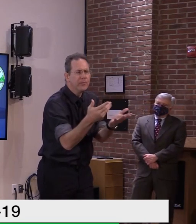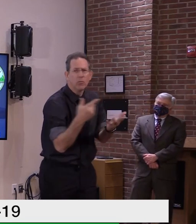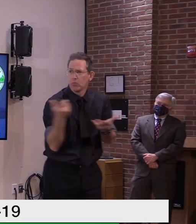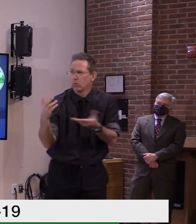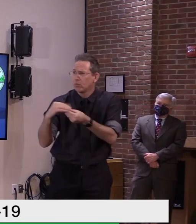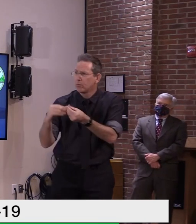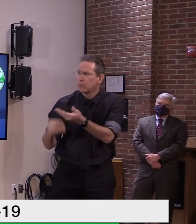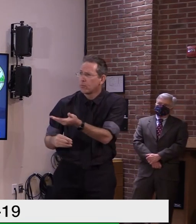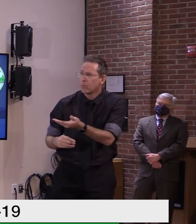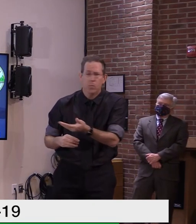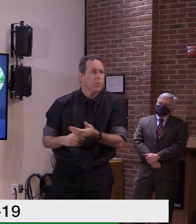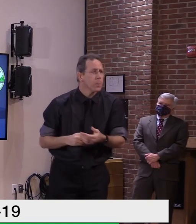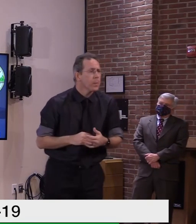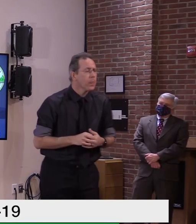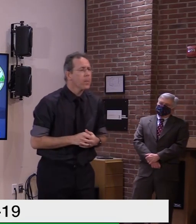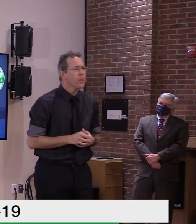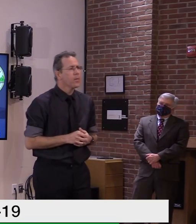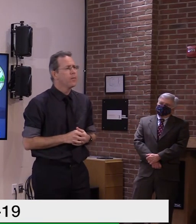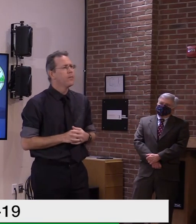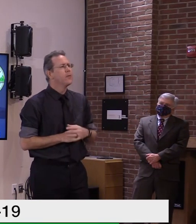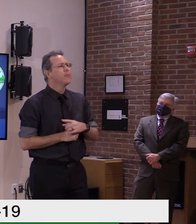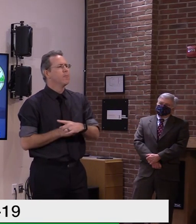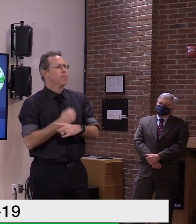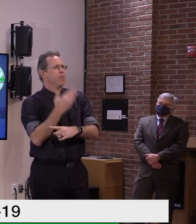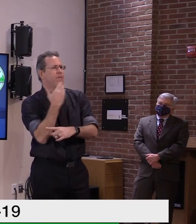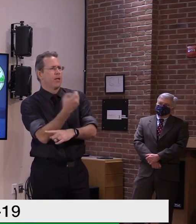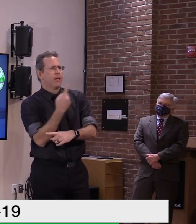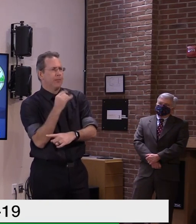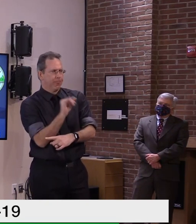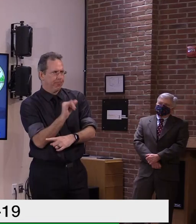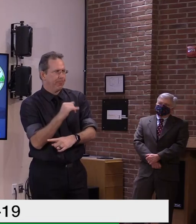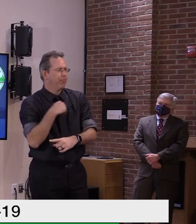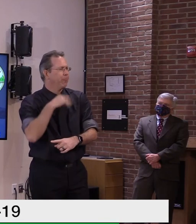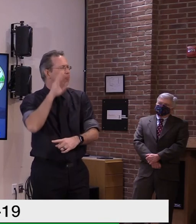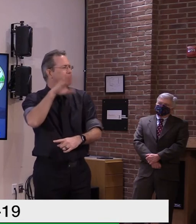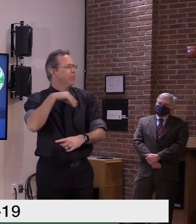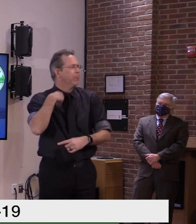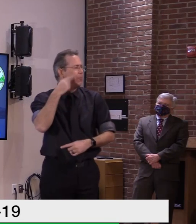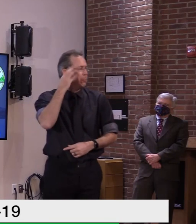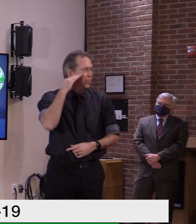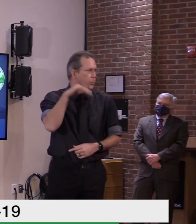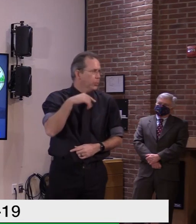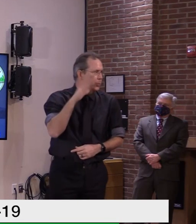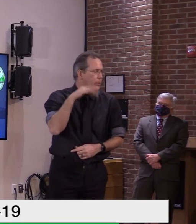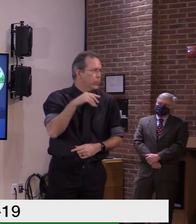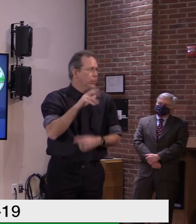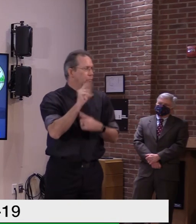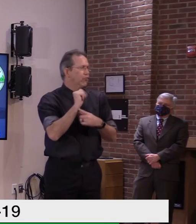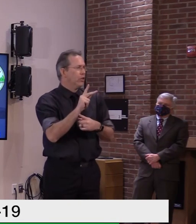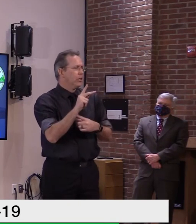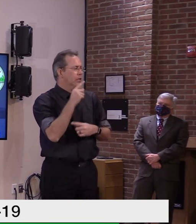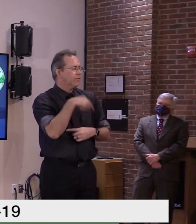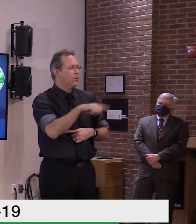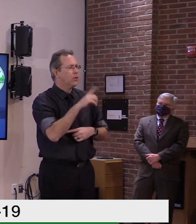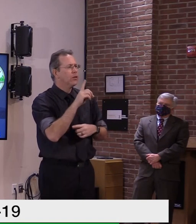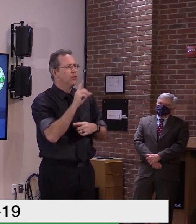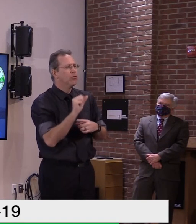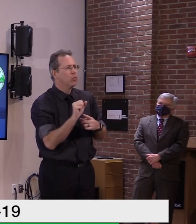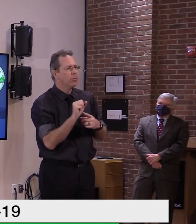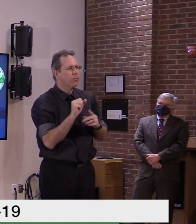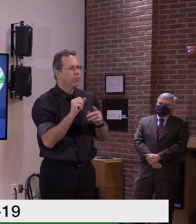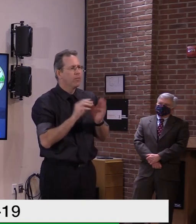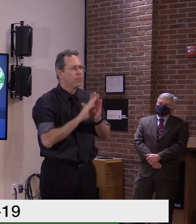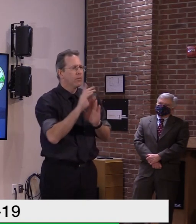So thanks for bringing that to our attention. I am aware of the risk with Downs. It's not across the board, every patient with Downs.